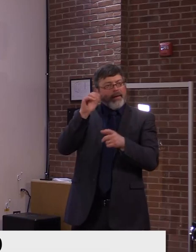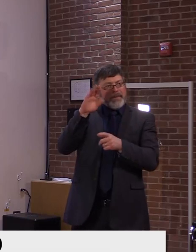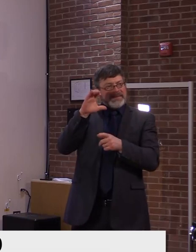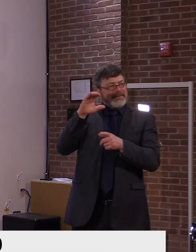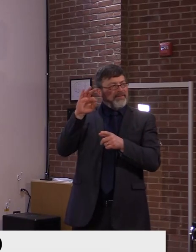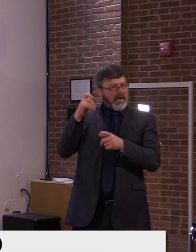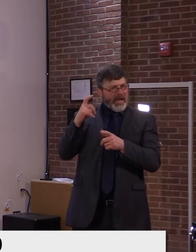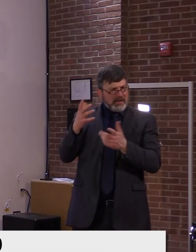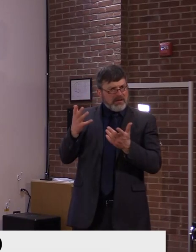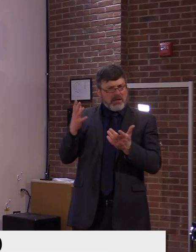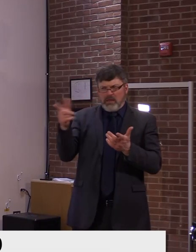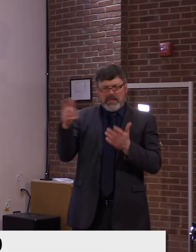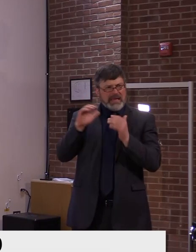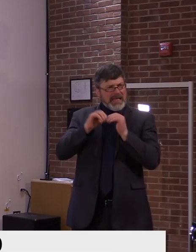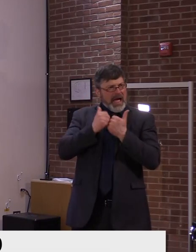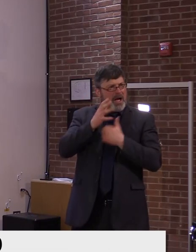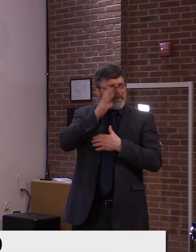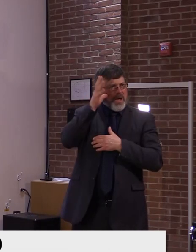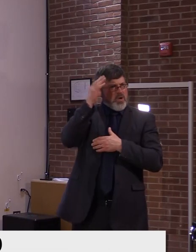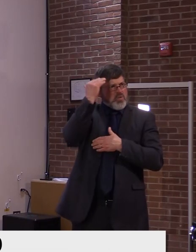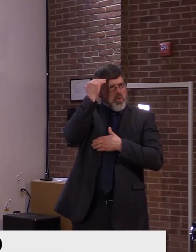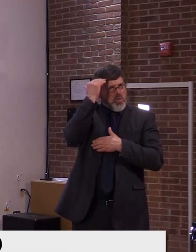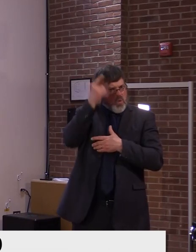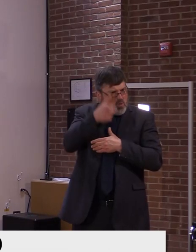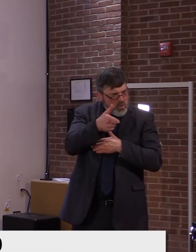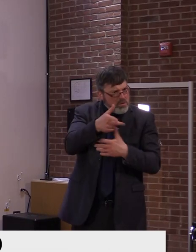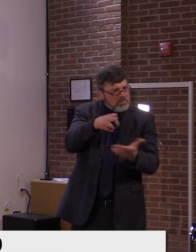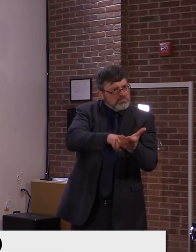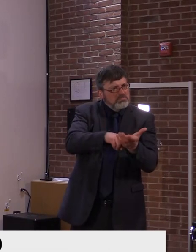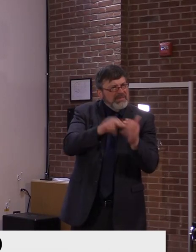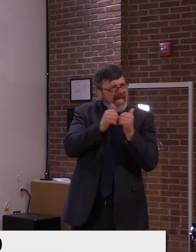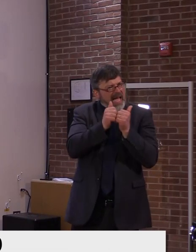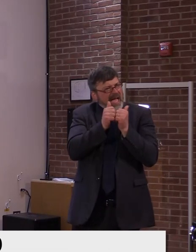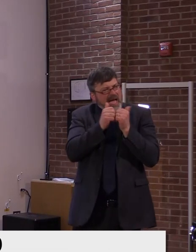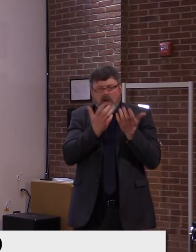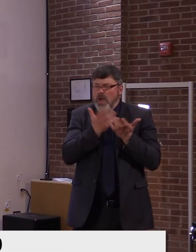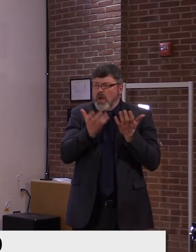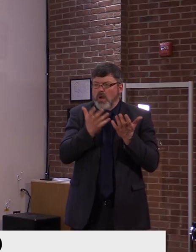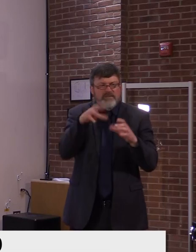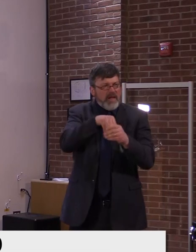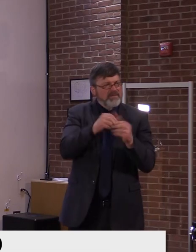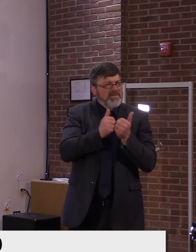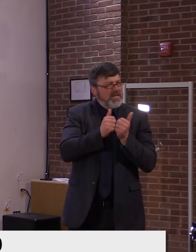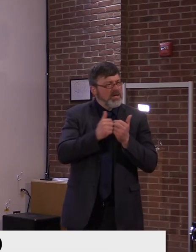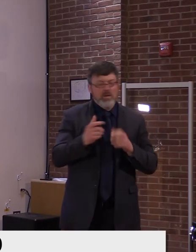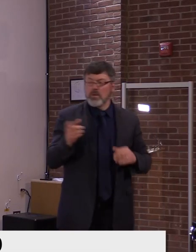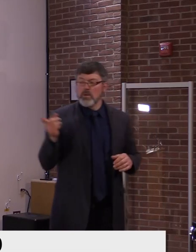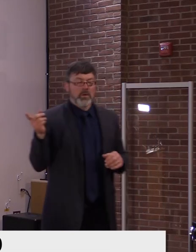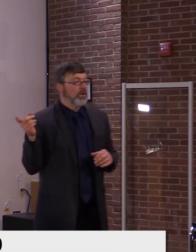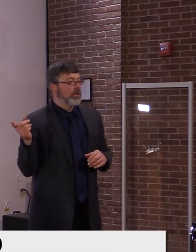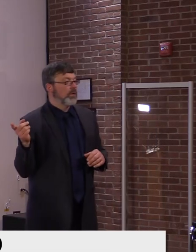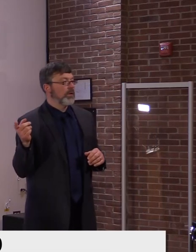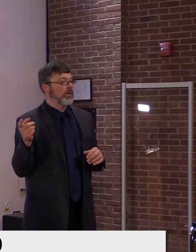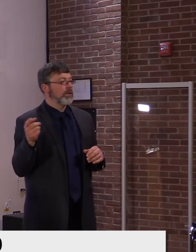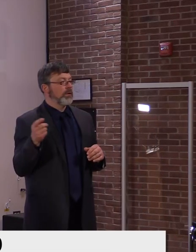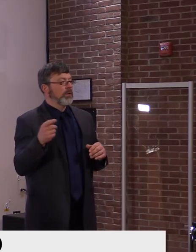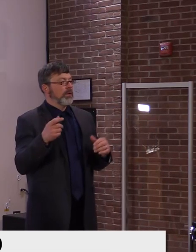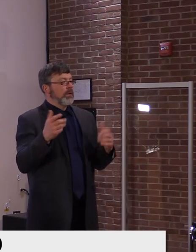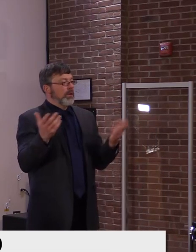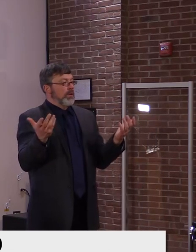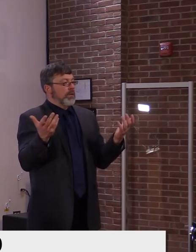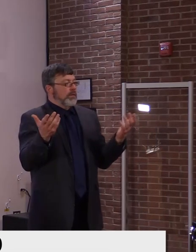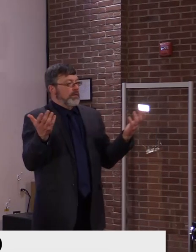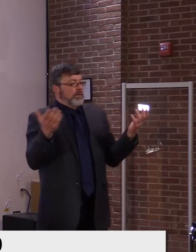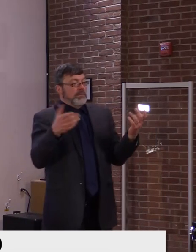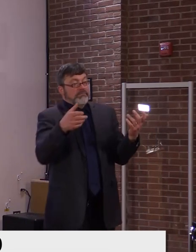we've been doing here through the pandemic. That you can game the system, but